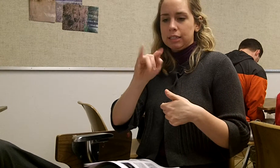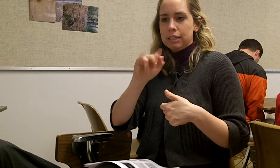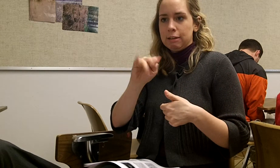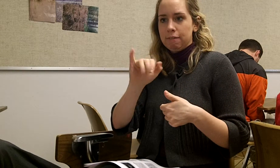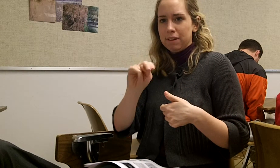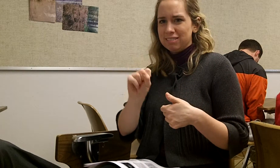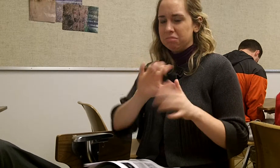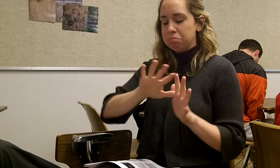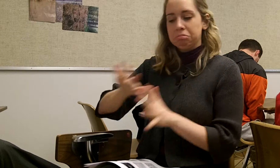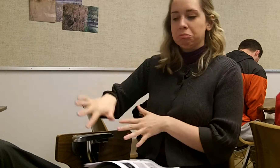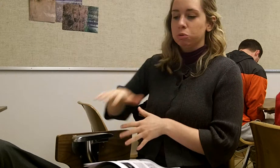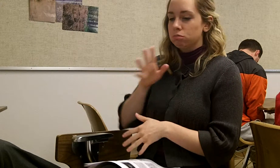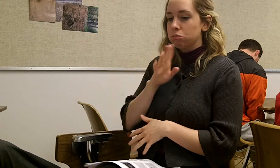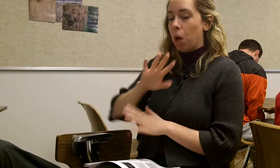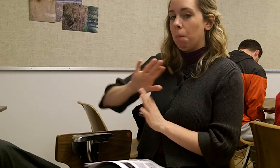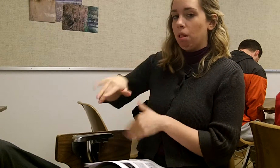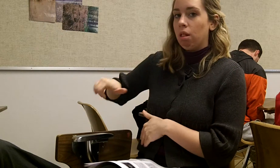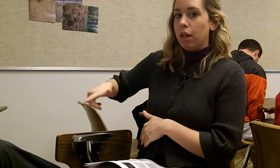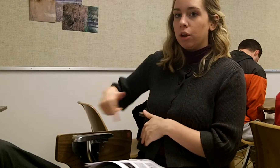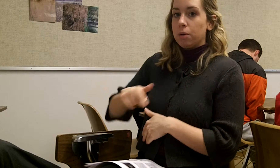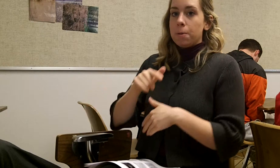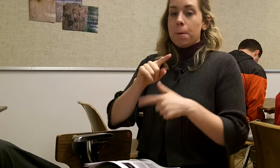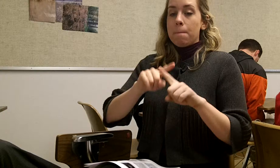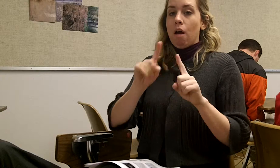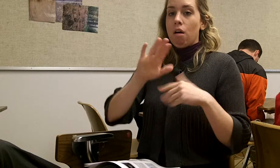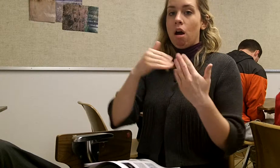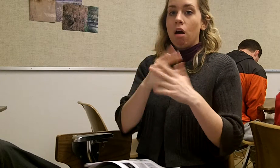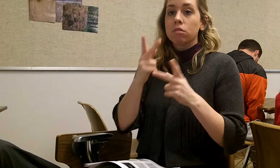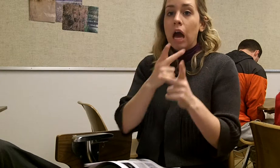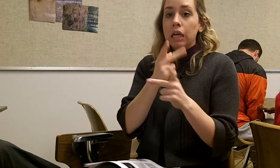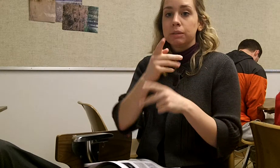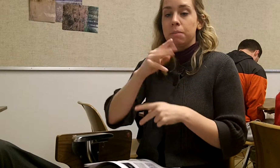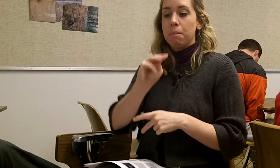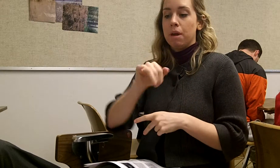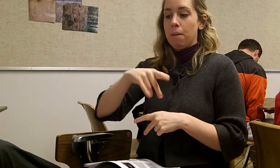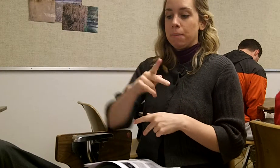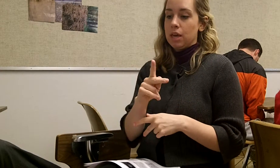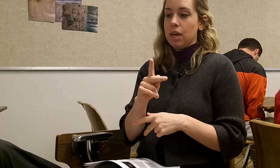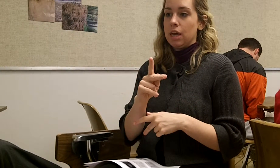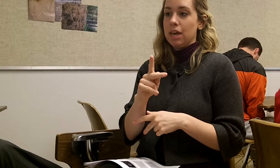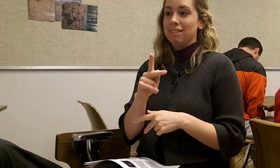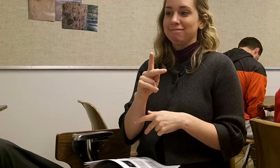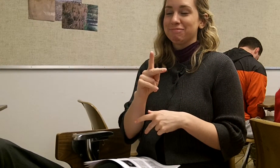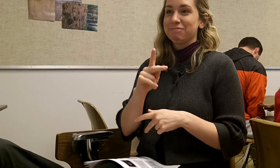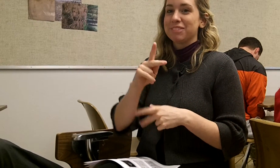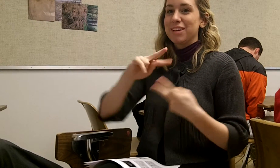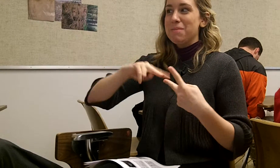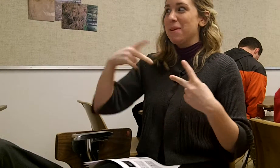are all kinds of what we call BMP proteins, or decapentaplegic, which is actually the Drosophila